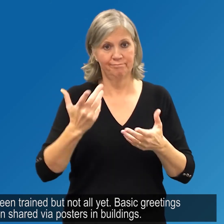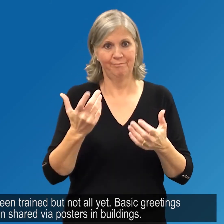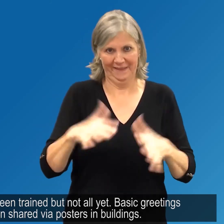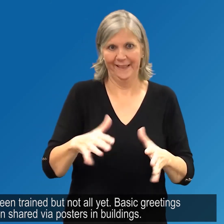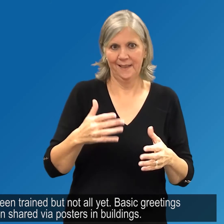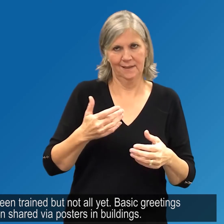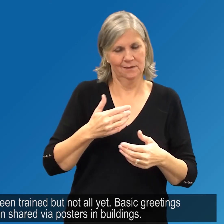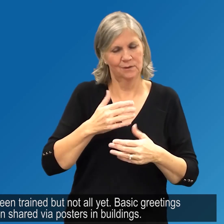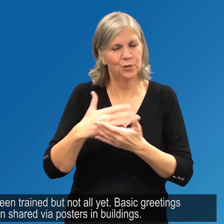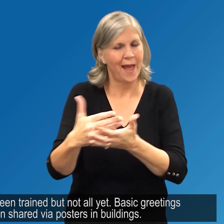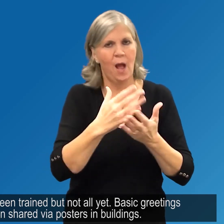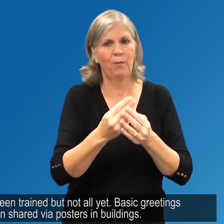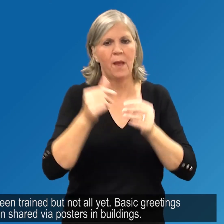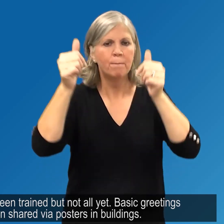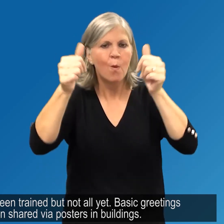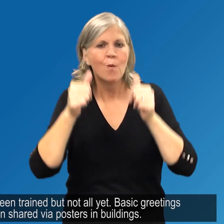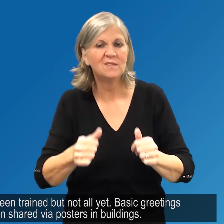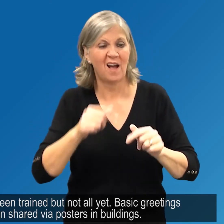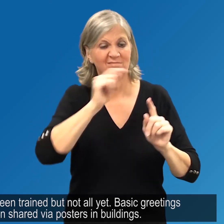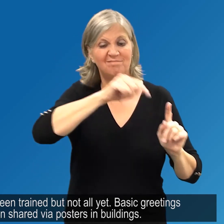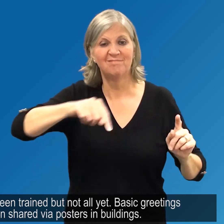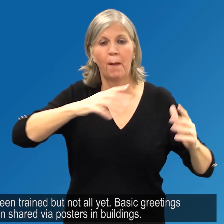Basic greetings have been shared via posters in buildings.